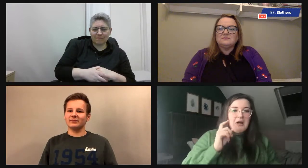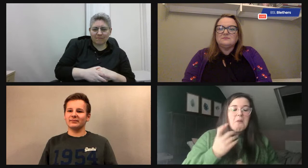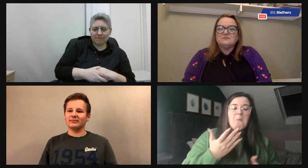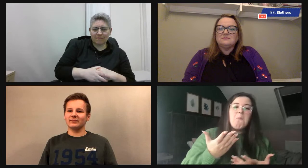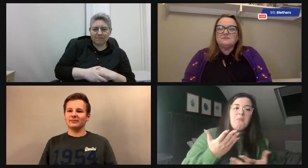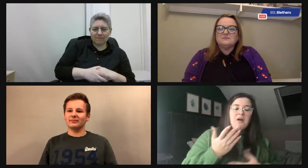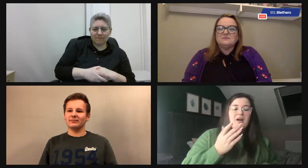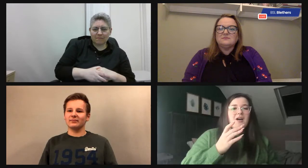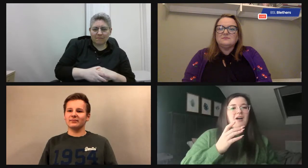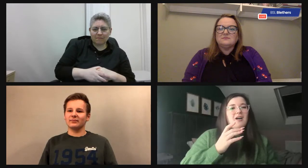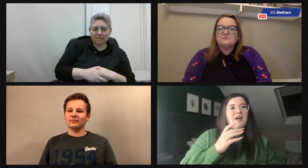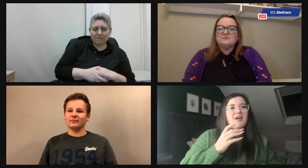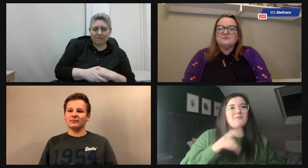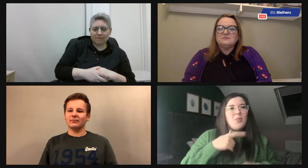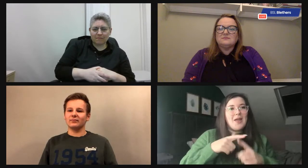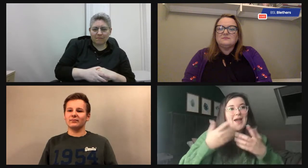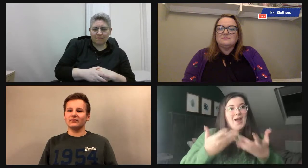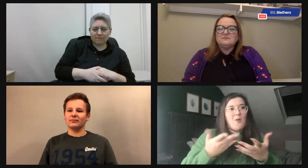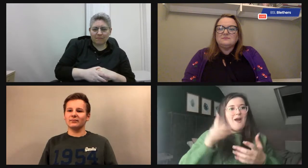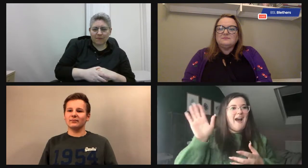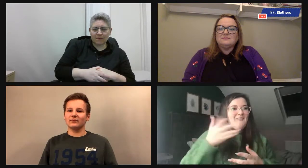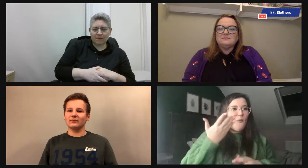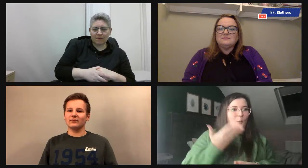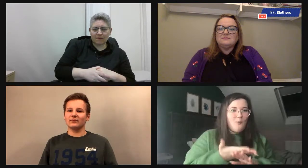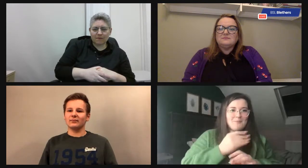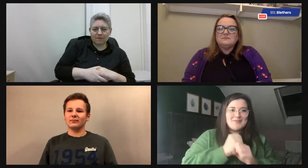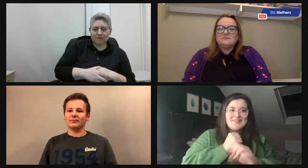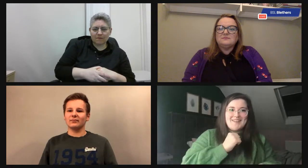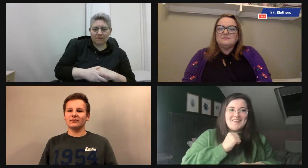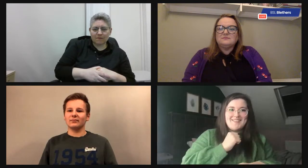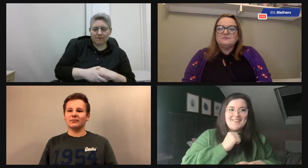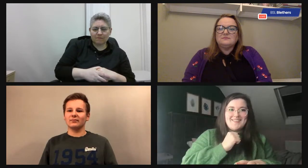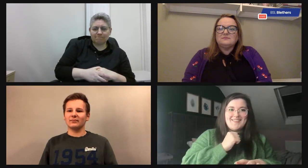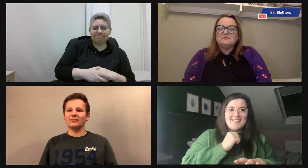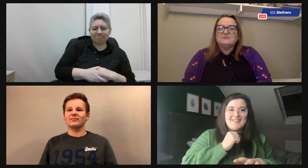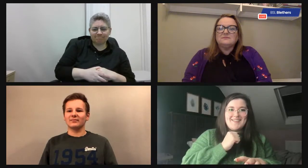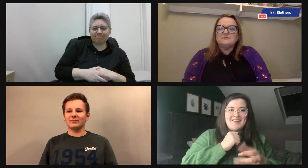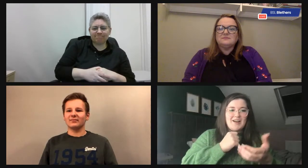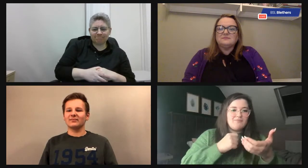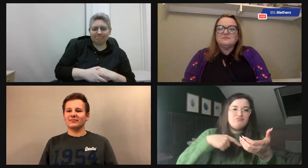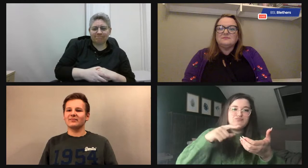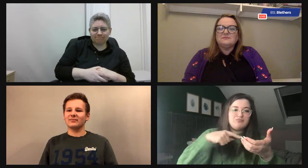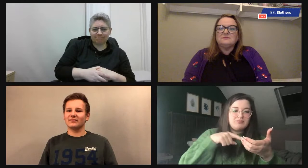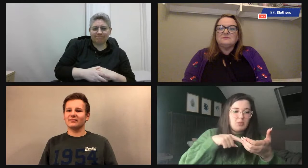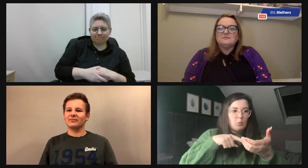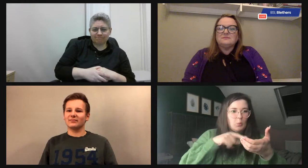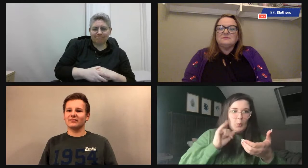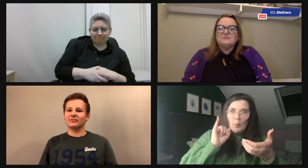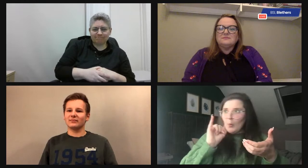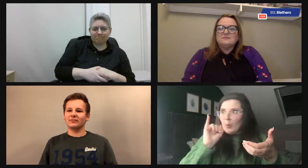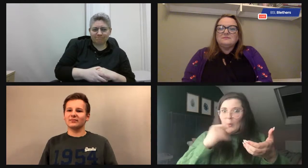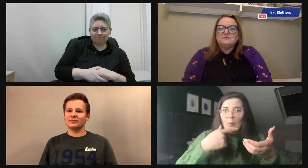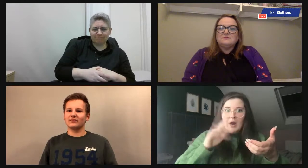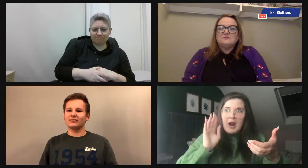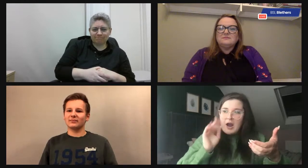in persons, but now with social media, and I think everybody's, you